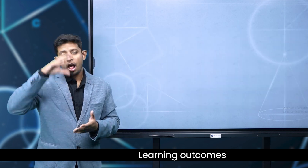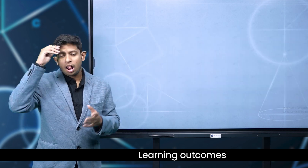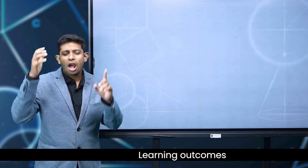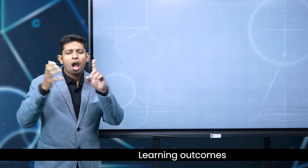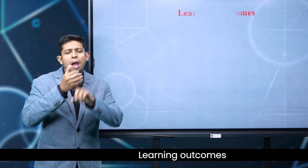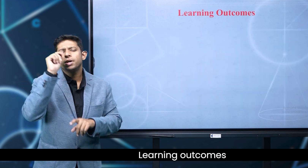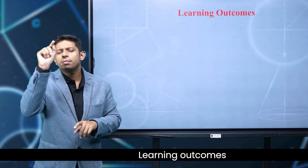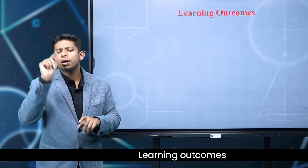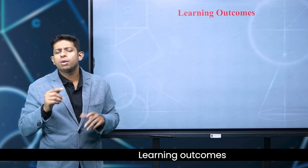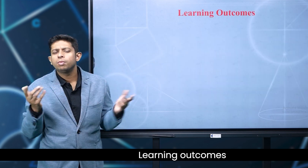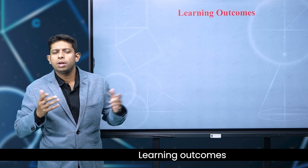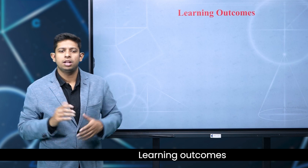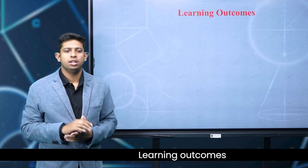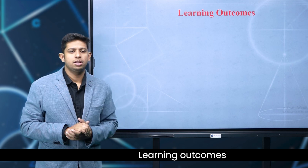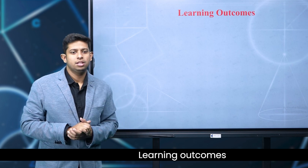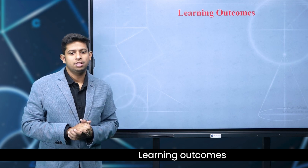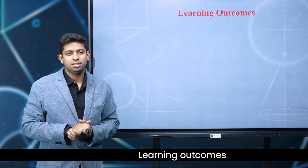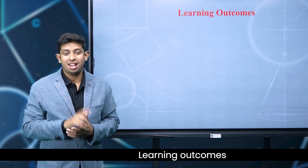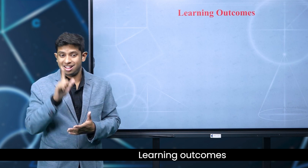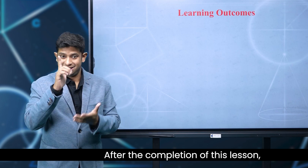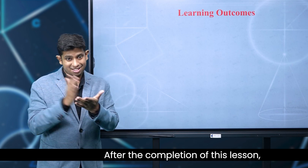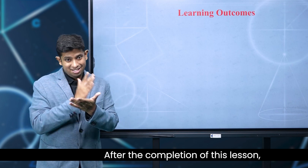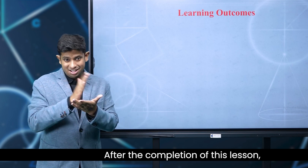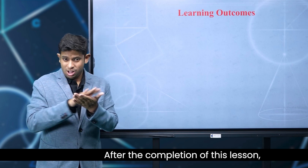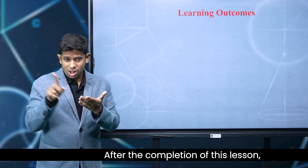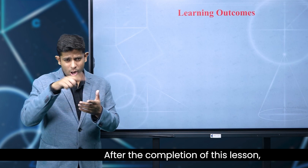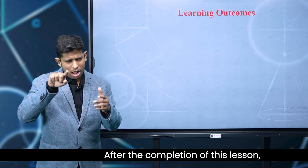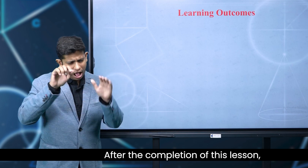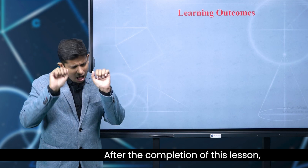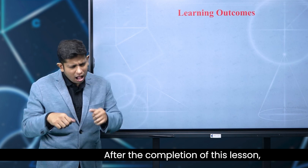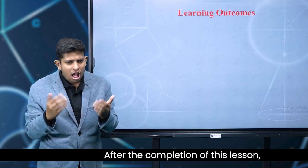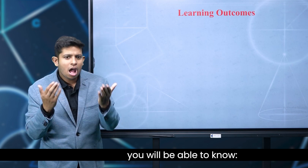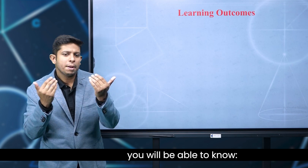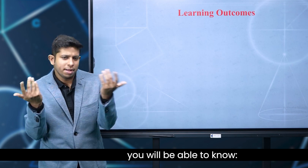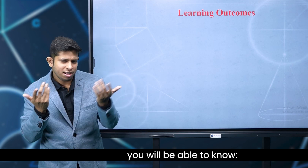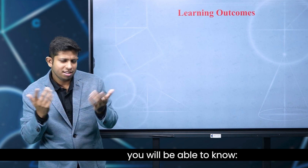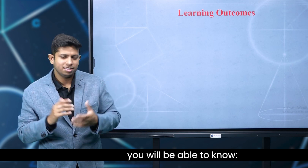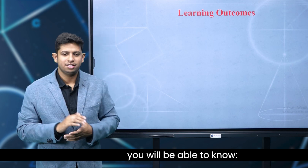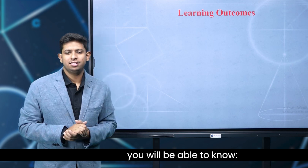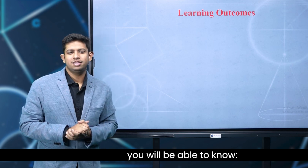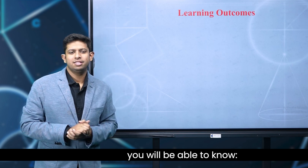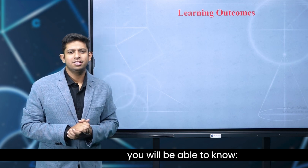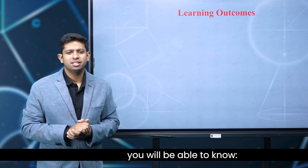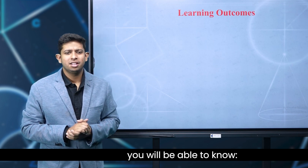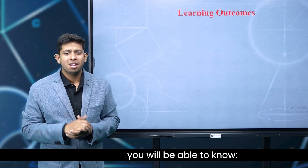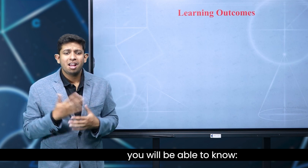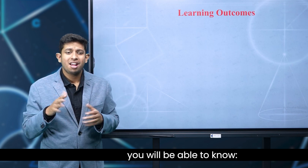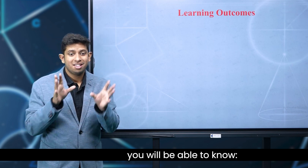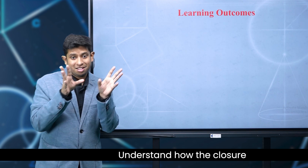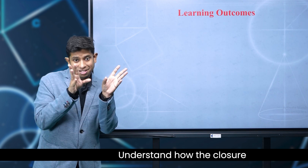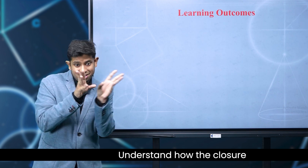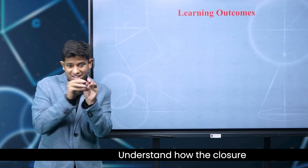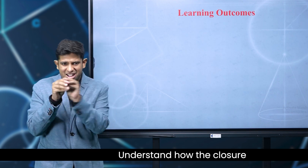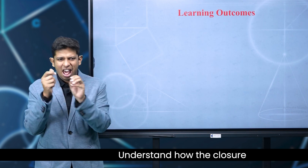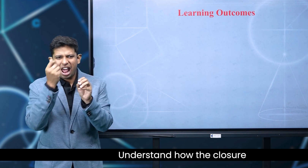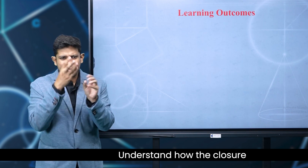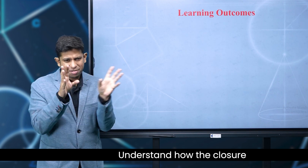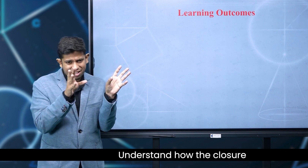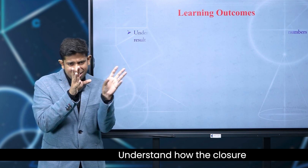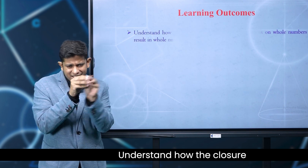Learning outcomes. After the completion of this lesson, you will be able to know: understand how the